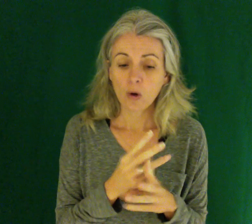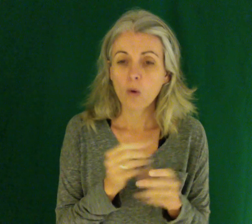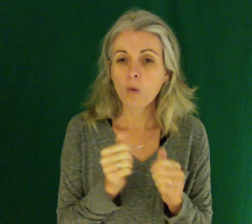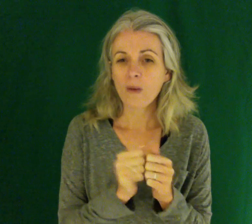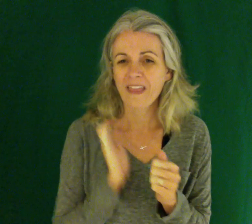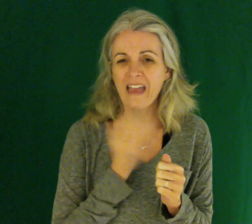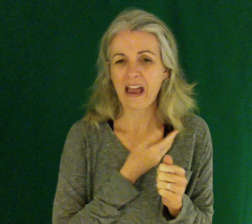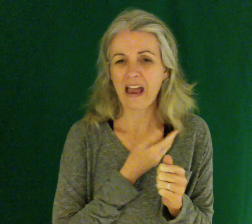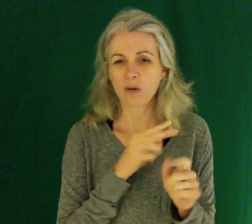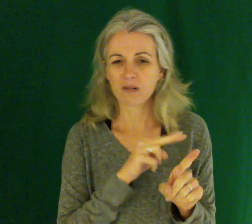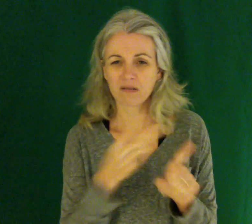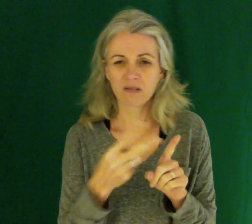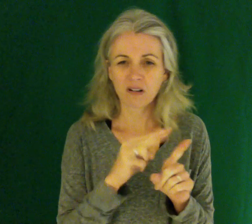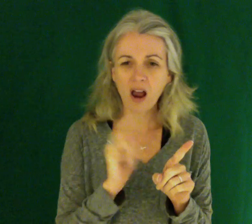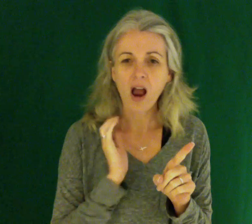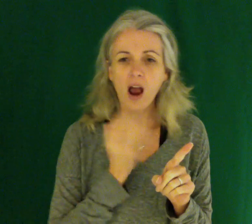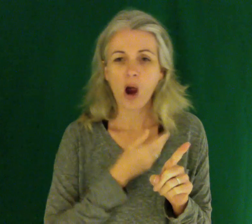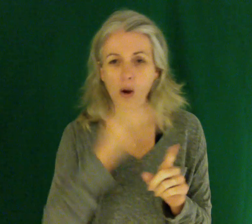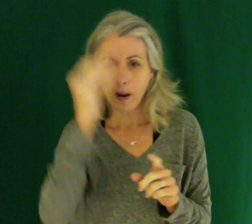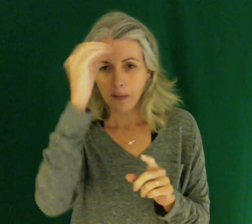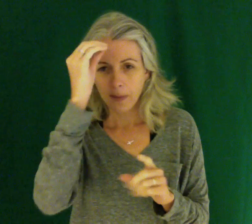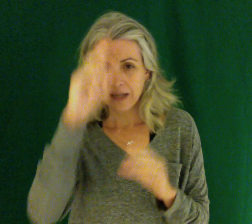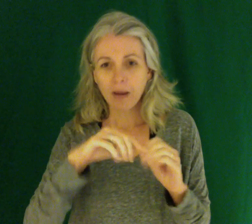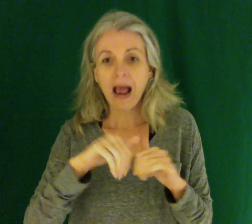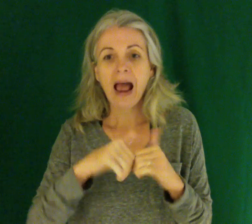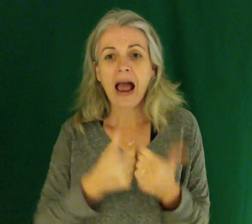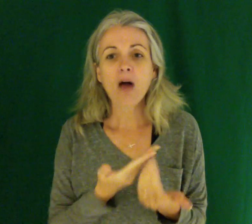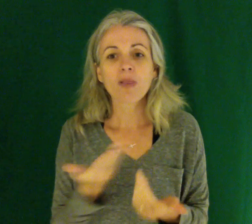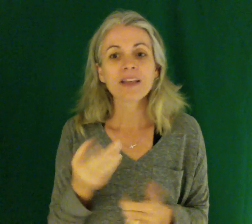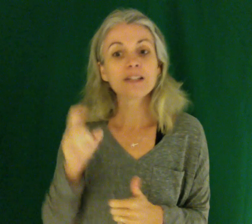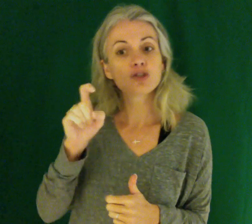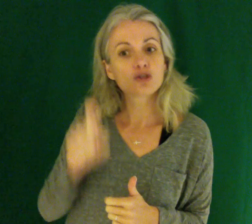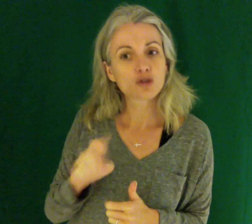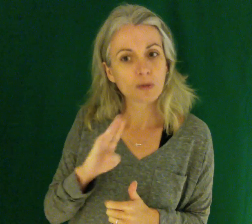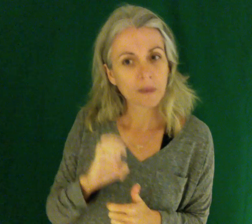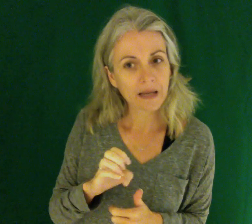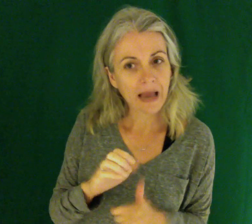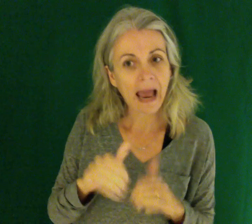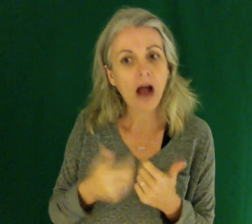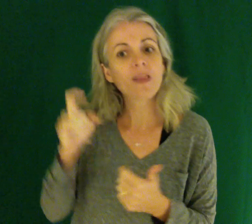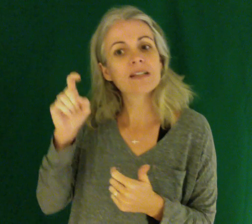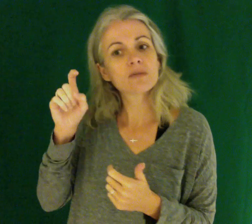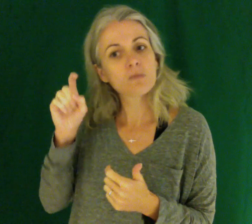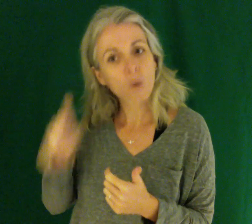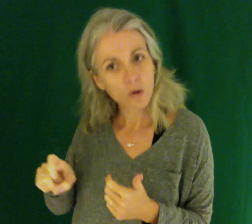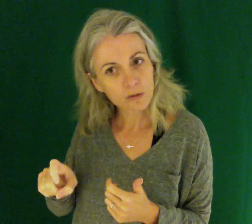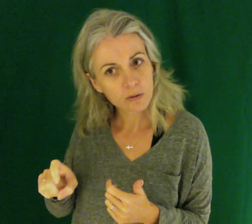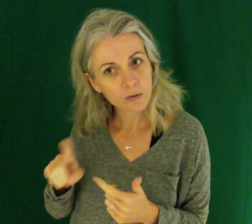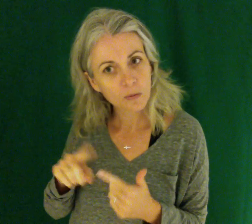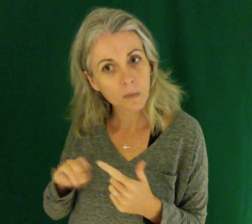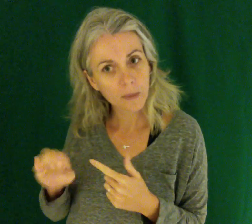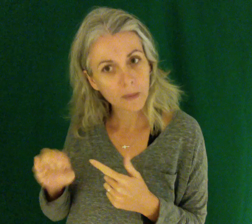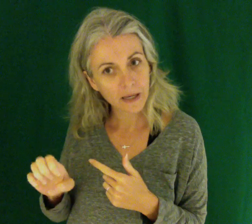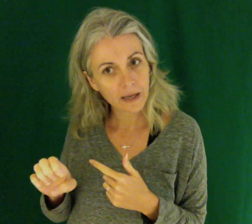views and our opinions about how things should be and how things are supposed to be, and we hold tightly to those views